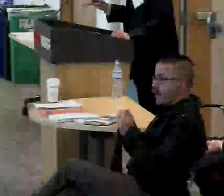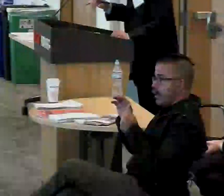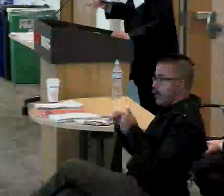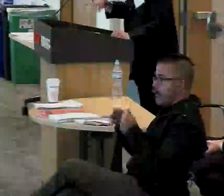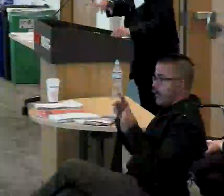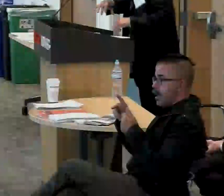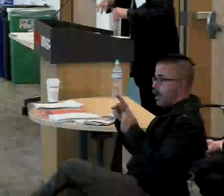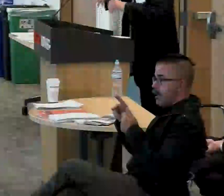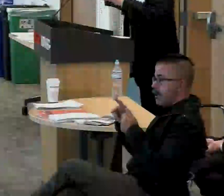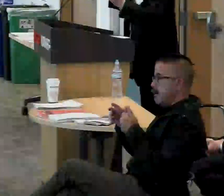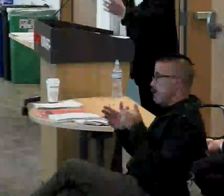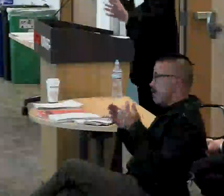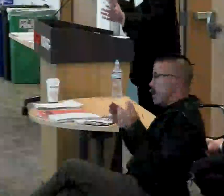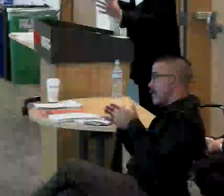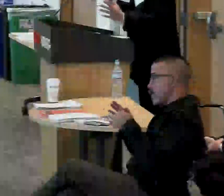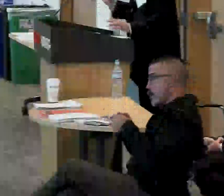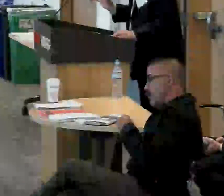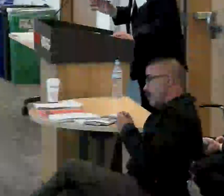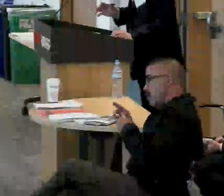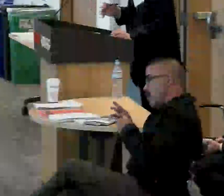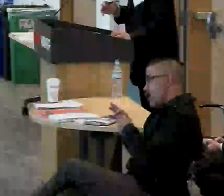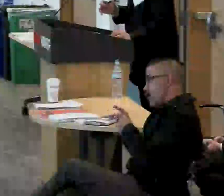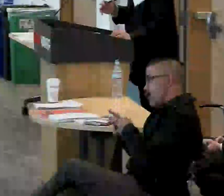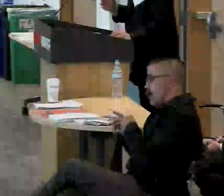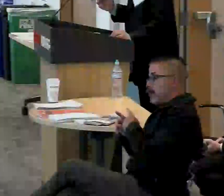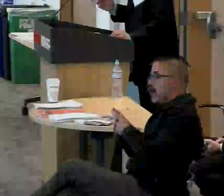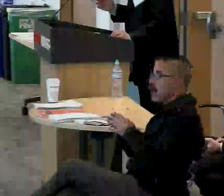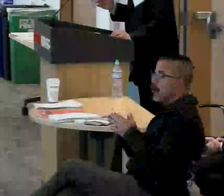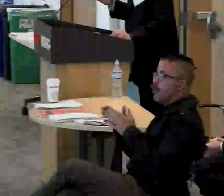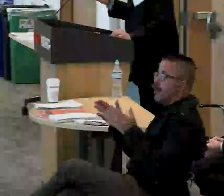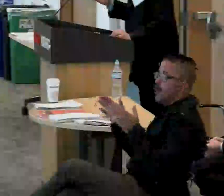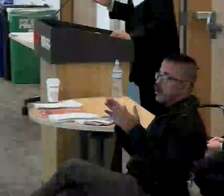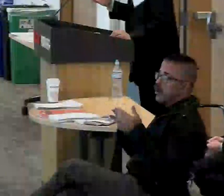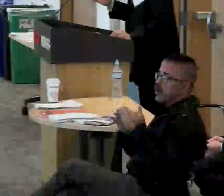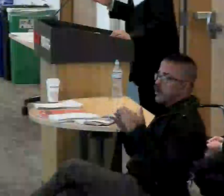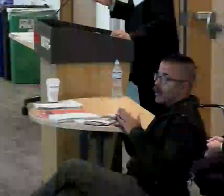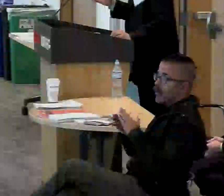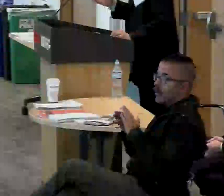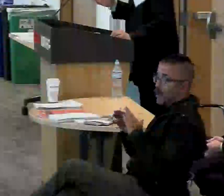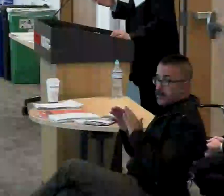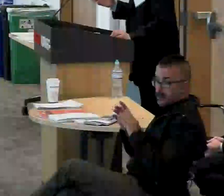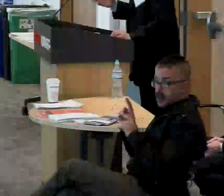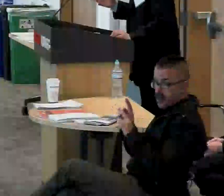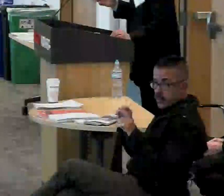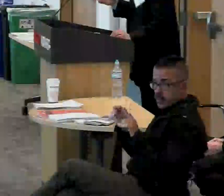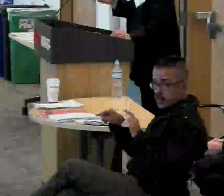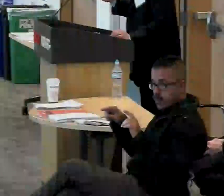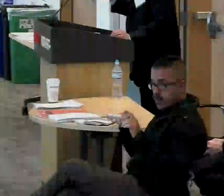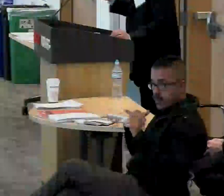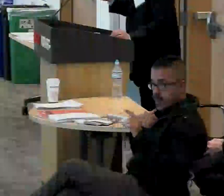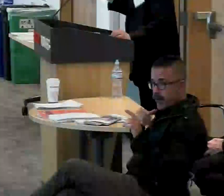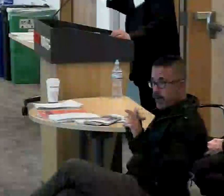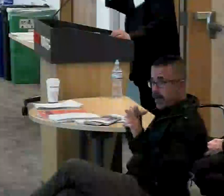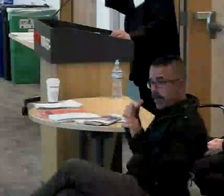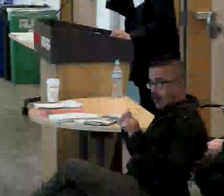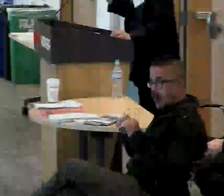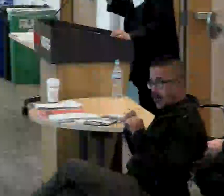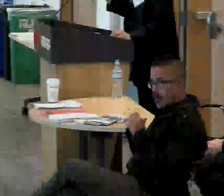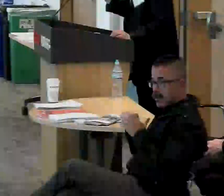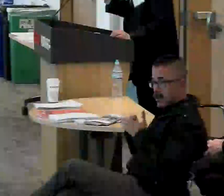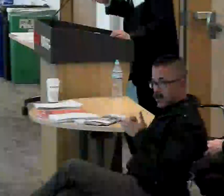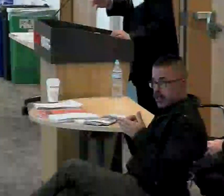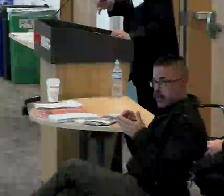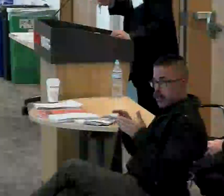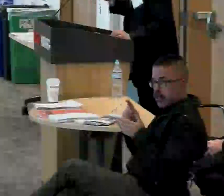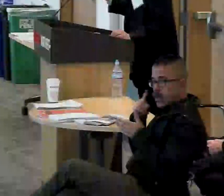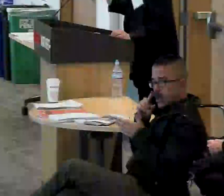in the broader community development world, are there other areas that interest you or you think would be, whether as your group would